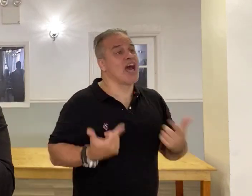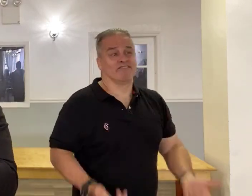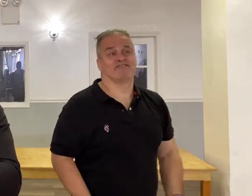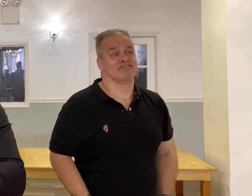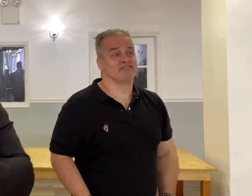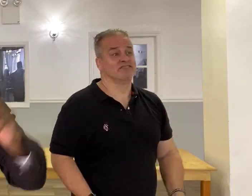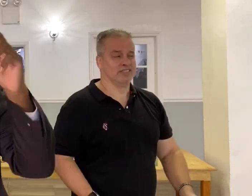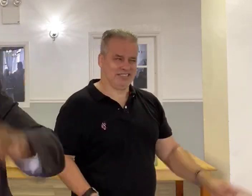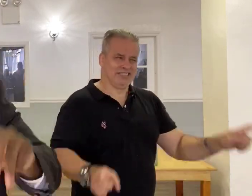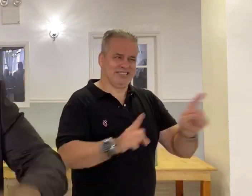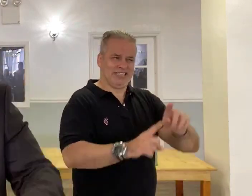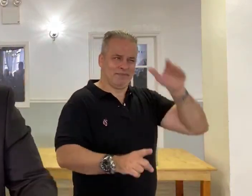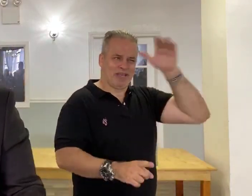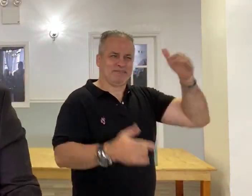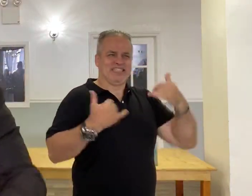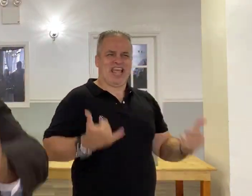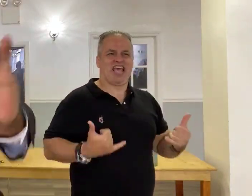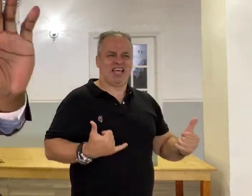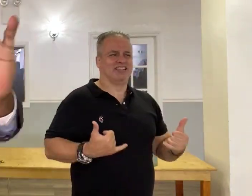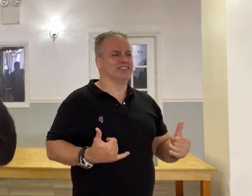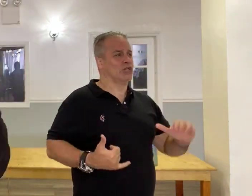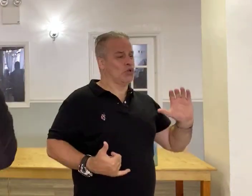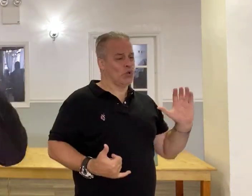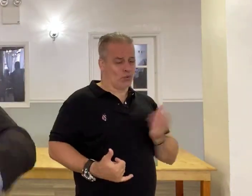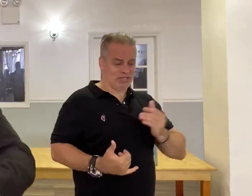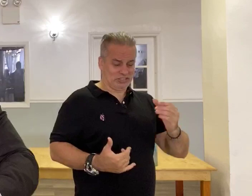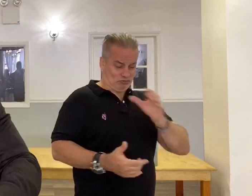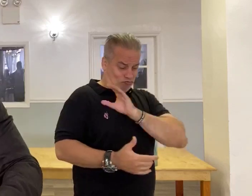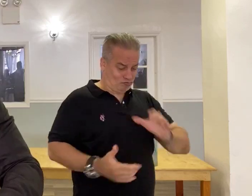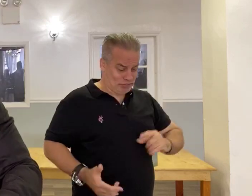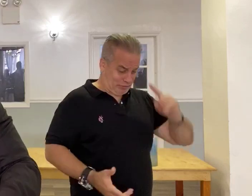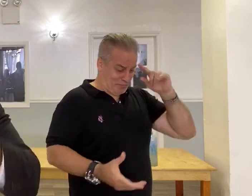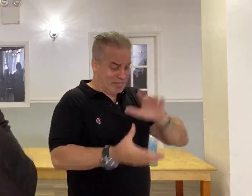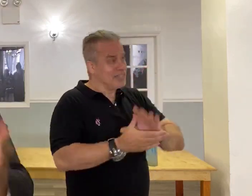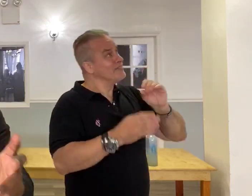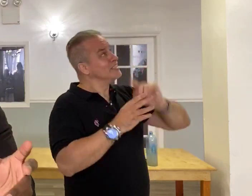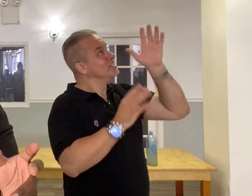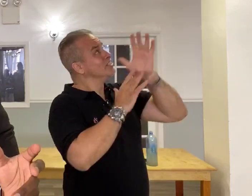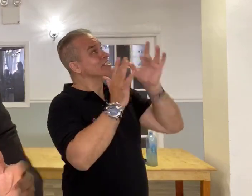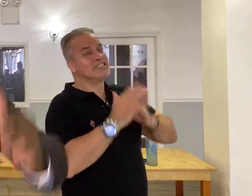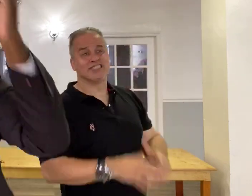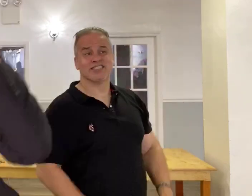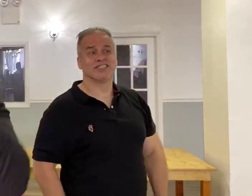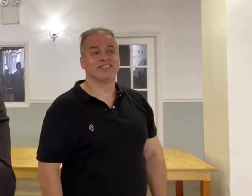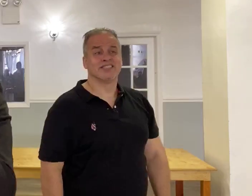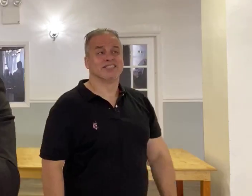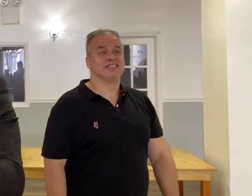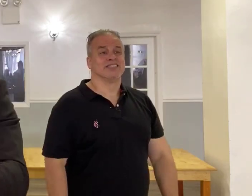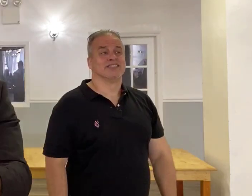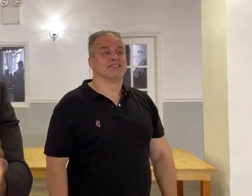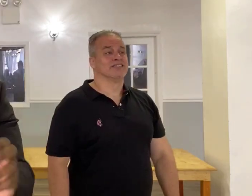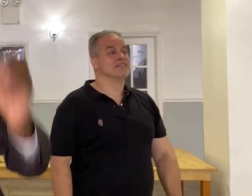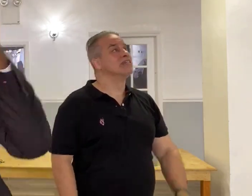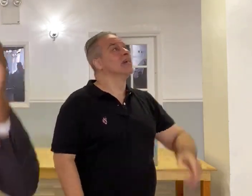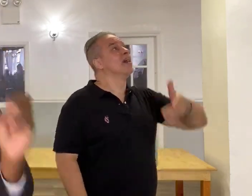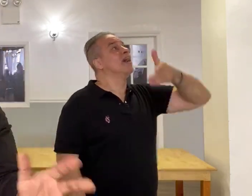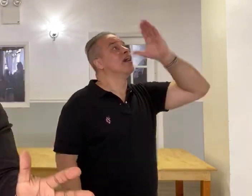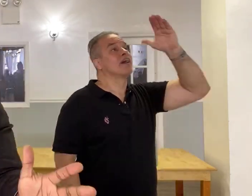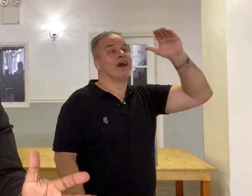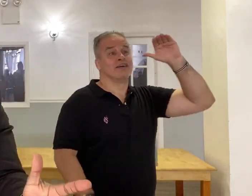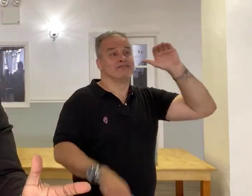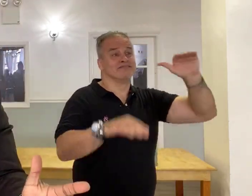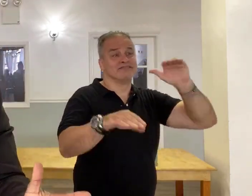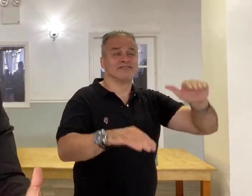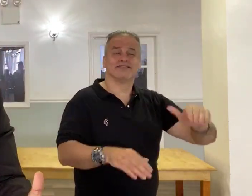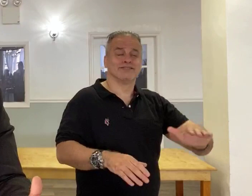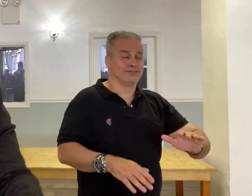believer, understand that we have things in our lives. Listen, the scripture says this: for what is your life? It is even a vapor that